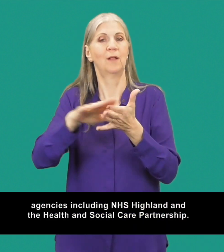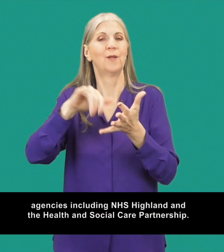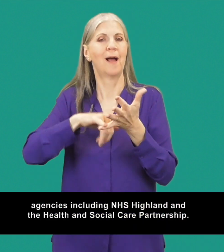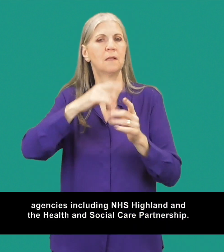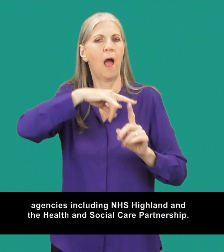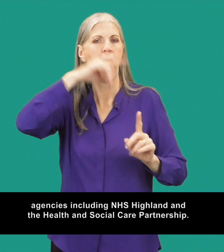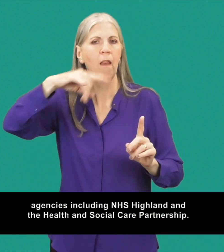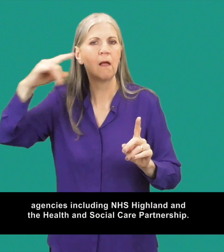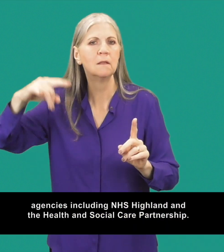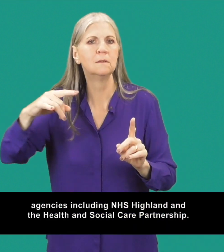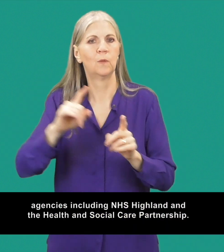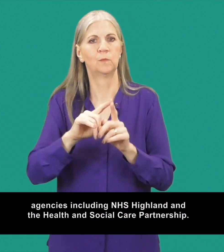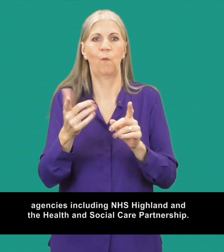Partnership.